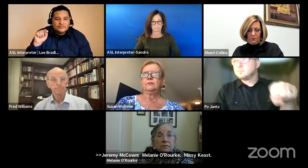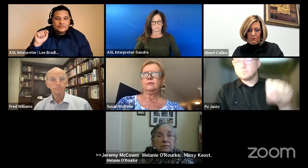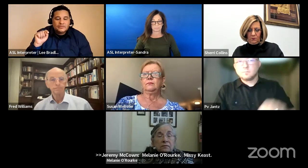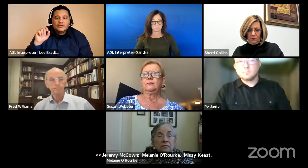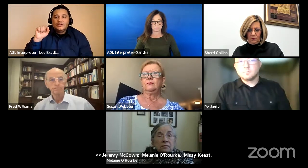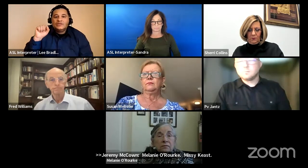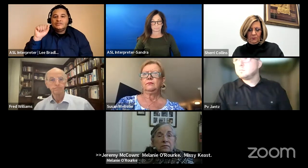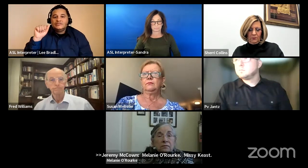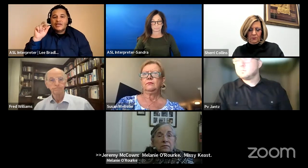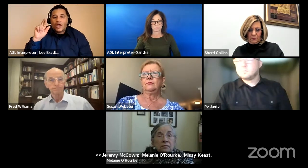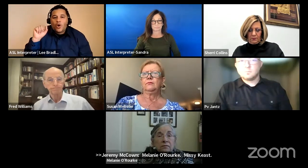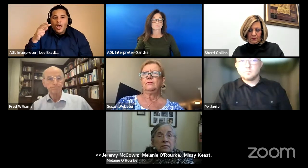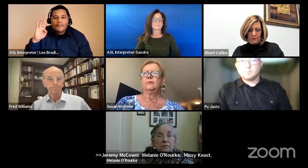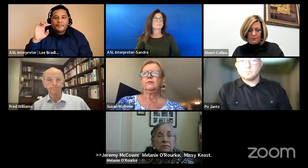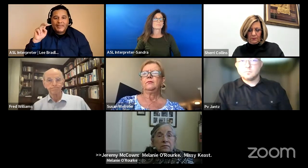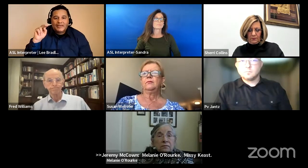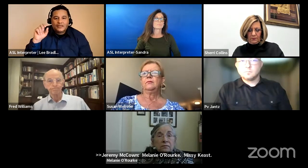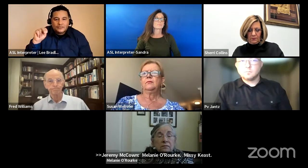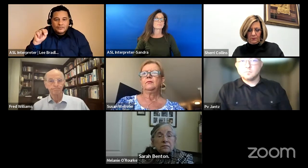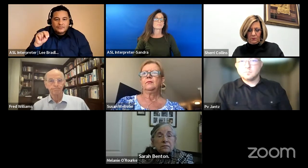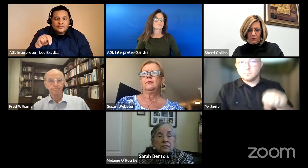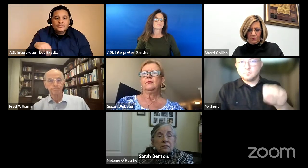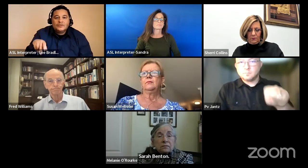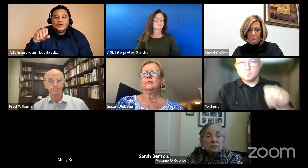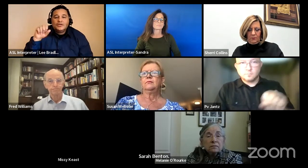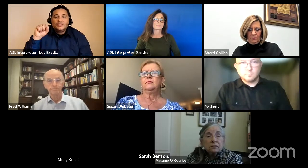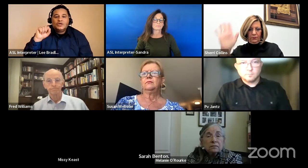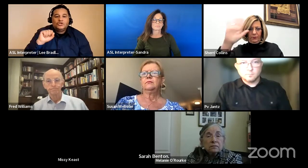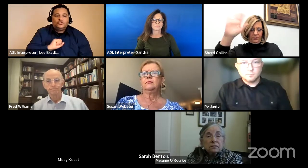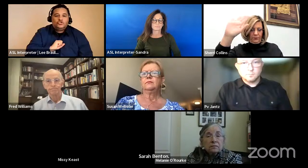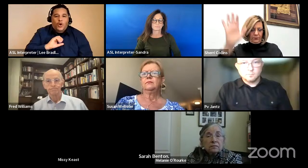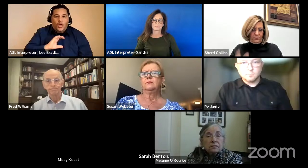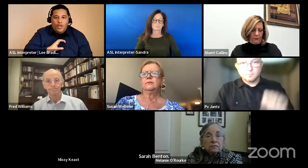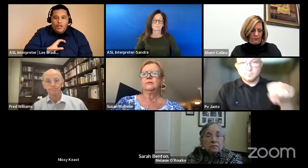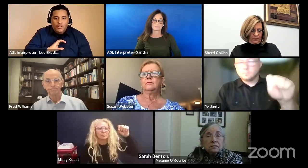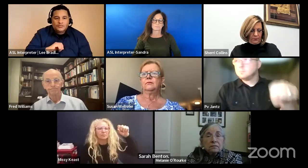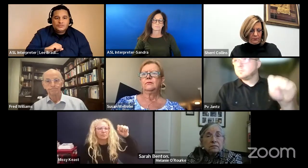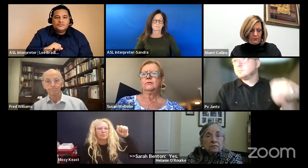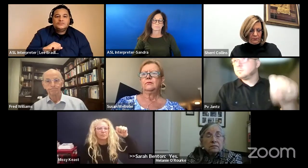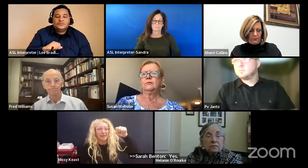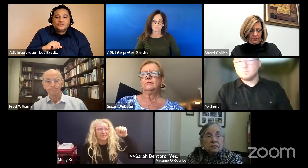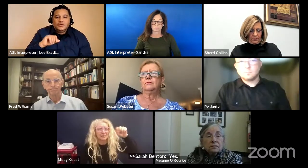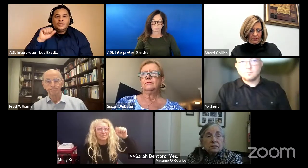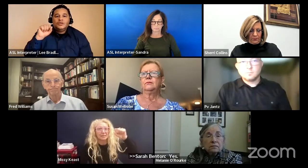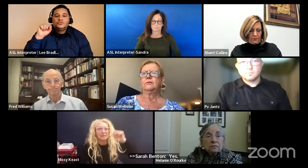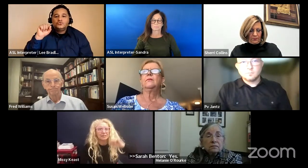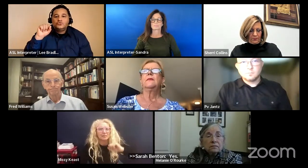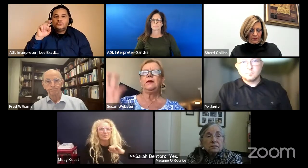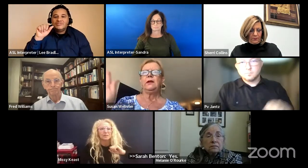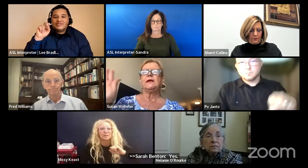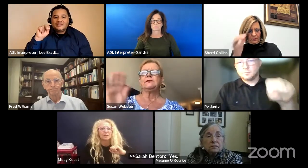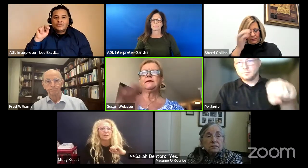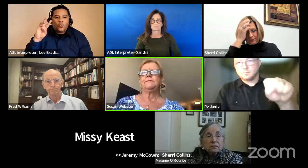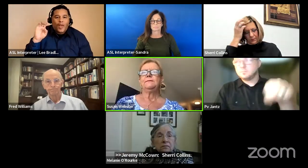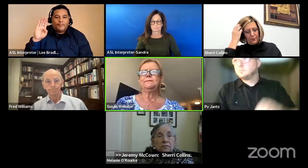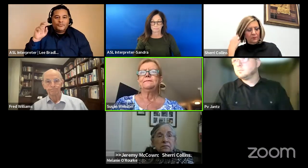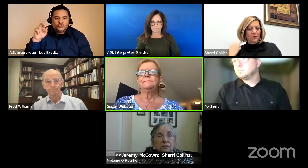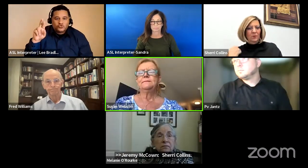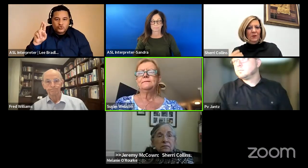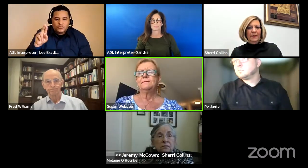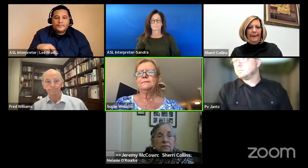Sarah Benton, Yes. Sherry Collins, Yes. Susan Webster,